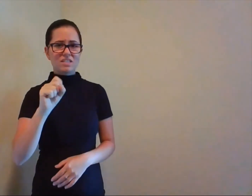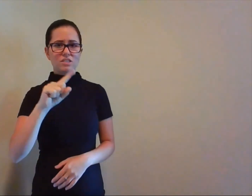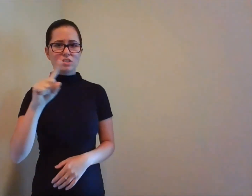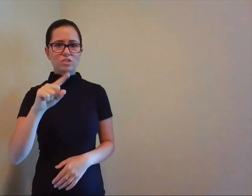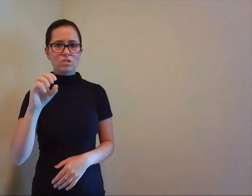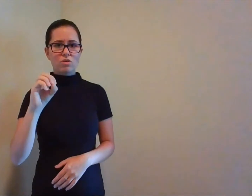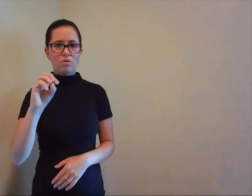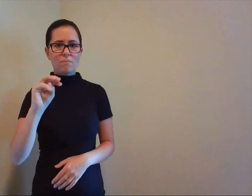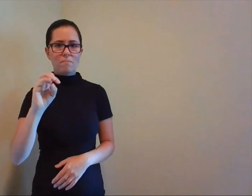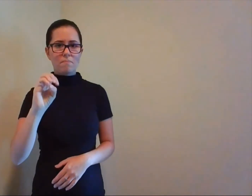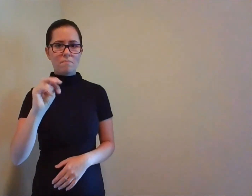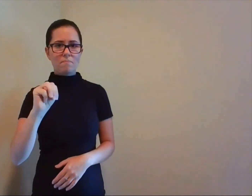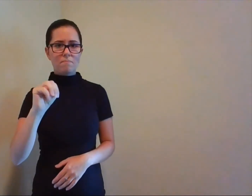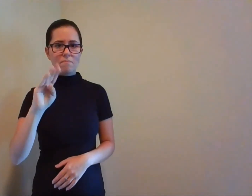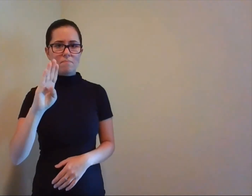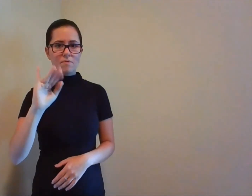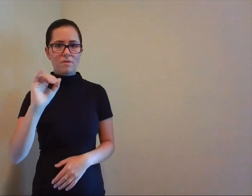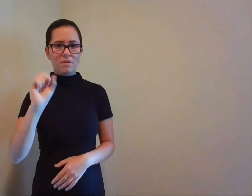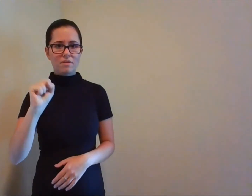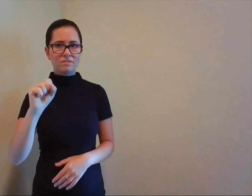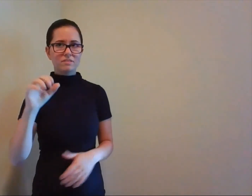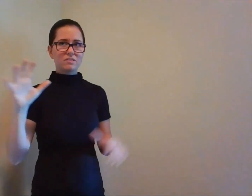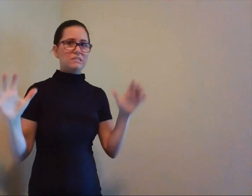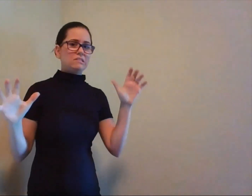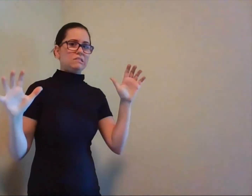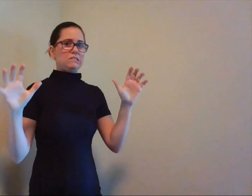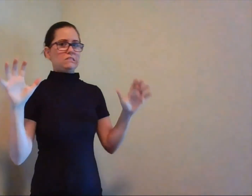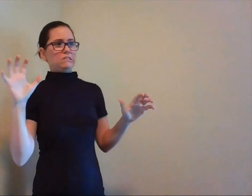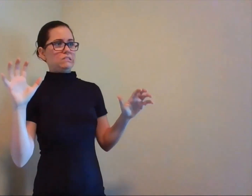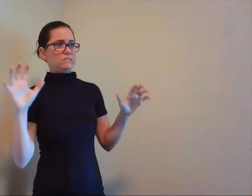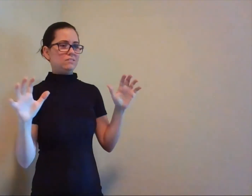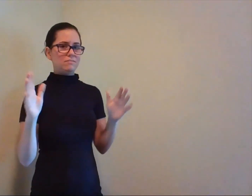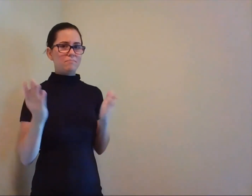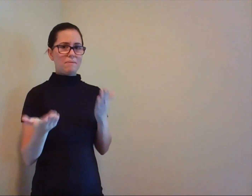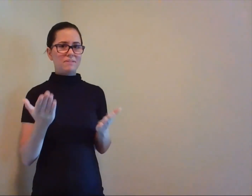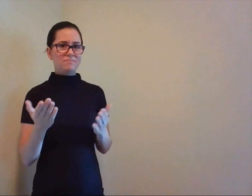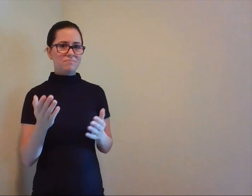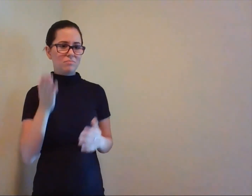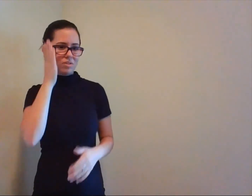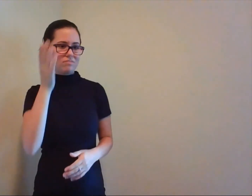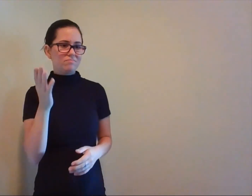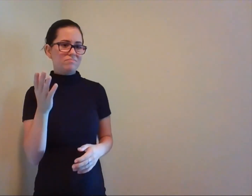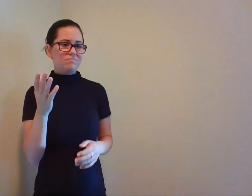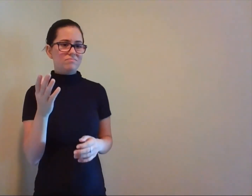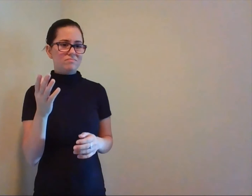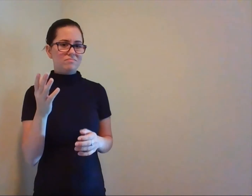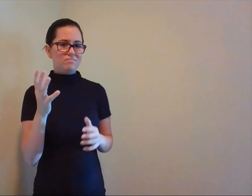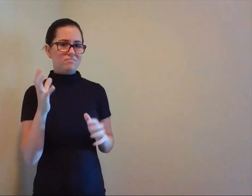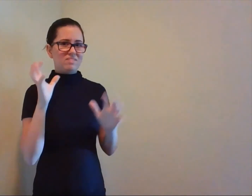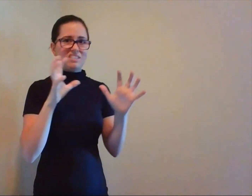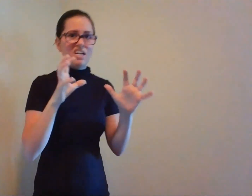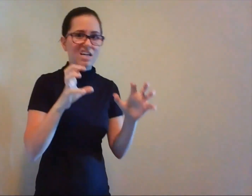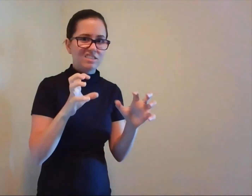private road had all these mansions on it. And my theory is some weird Malibu